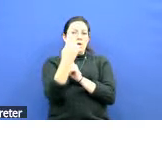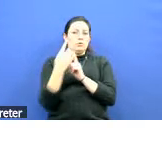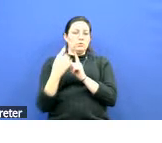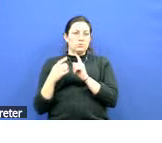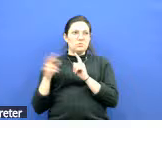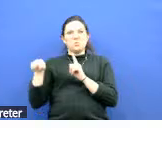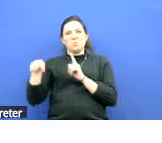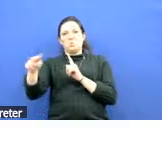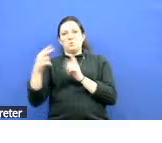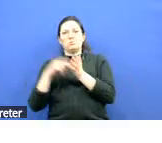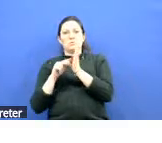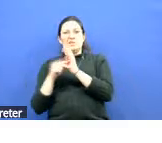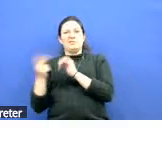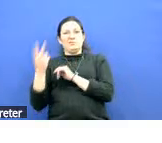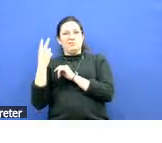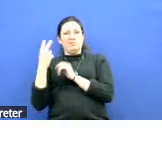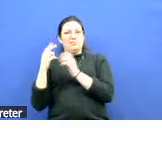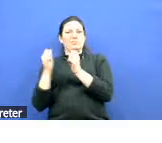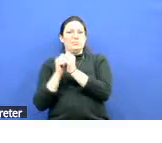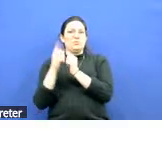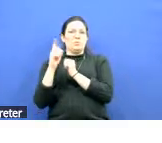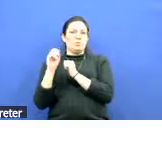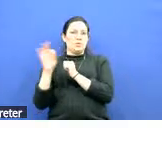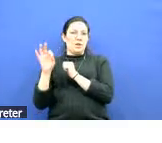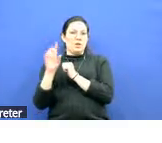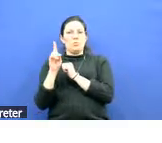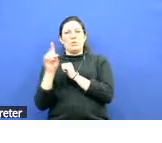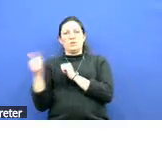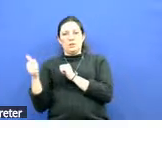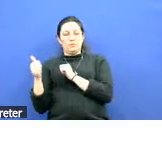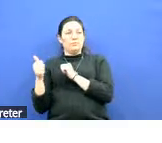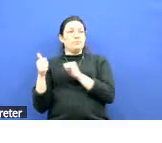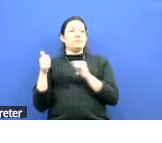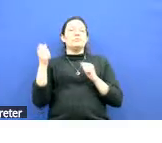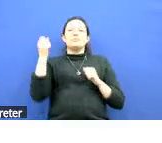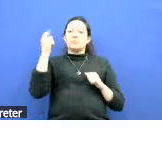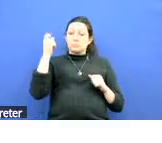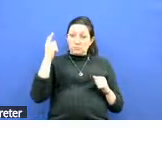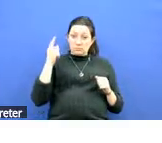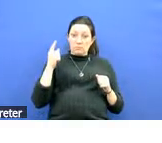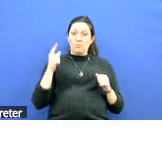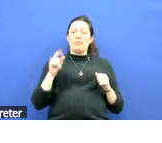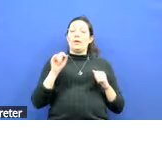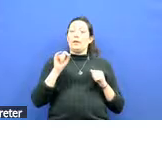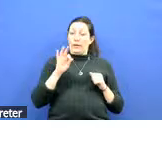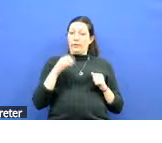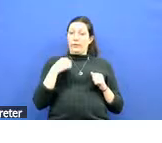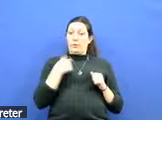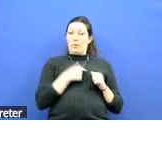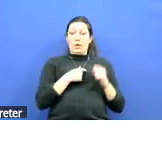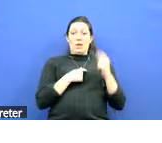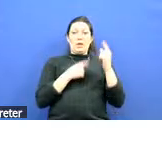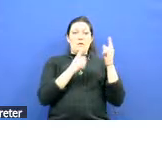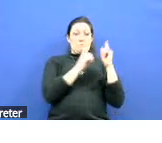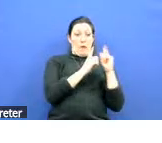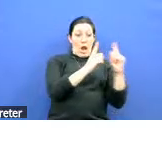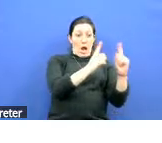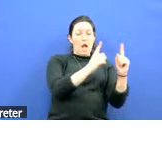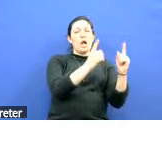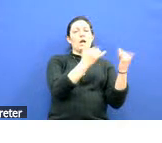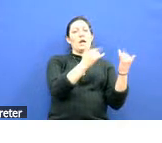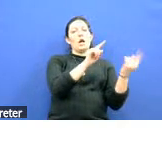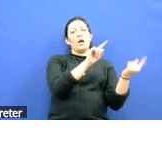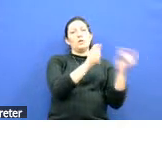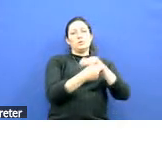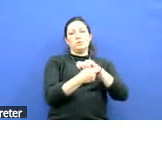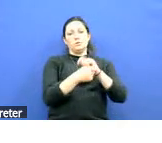that H-frame structure to the metal monopole, it actually reduces the physical impact on the ground, but we do have to maintain an easement